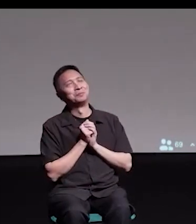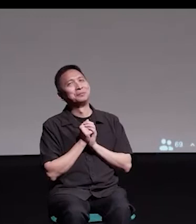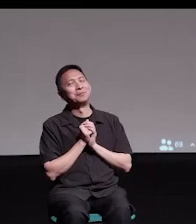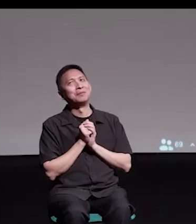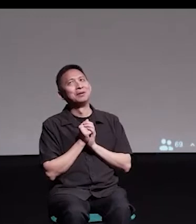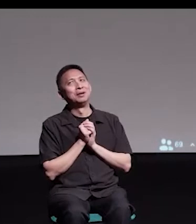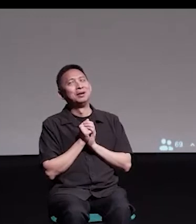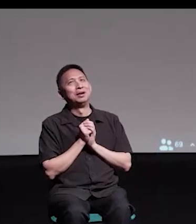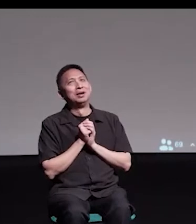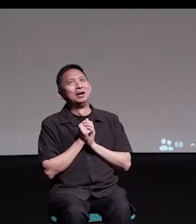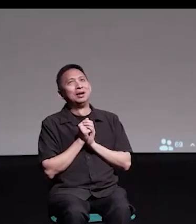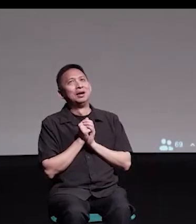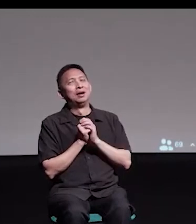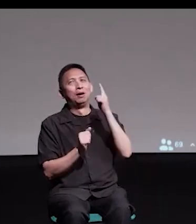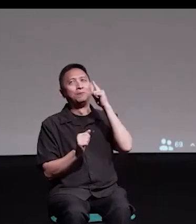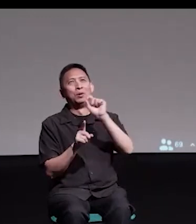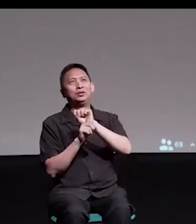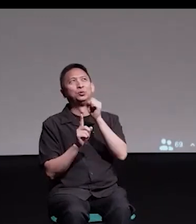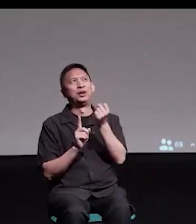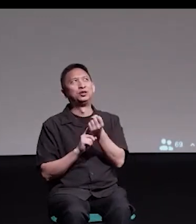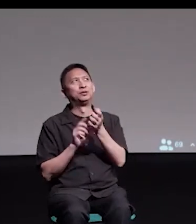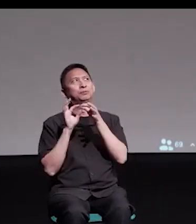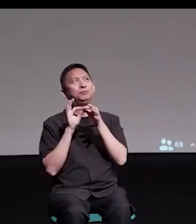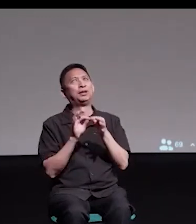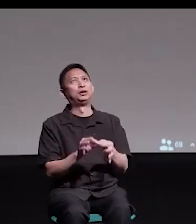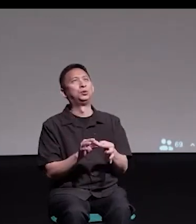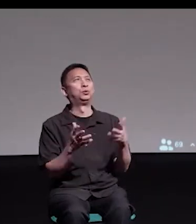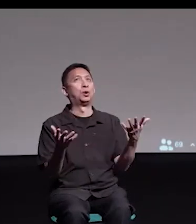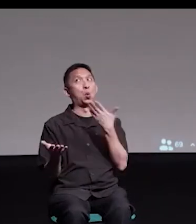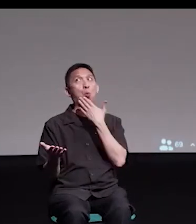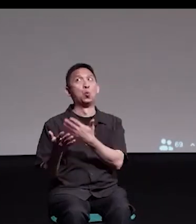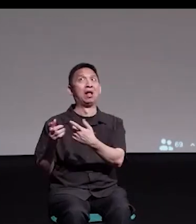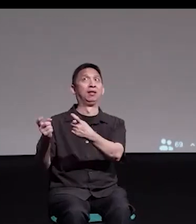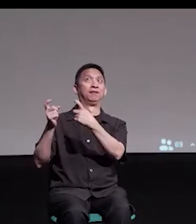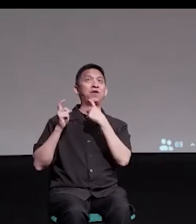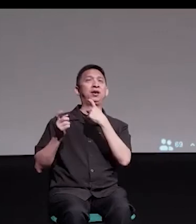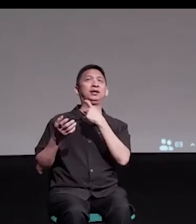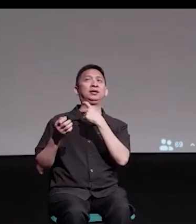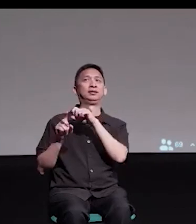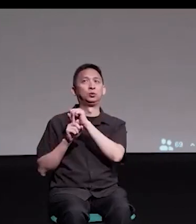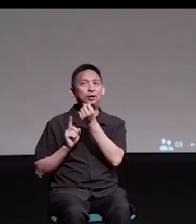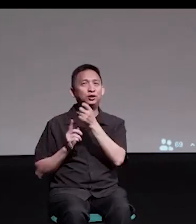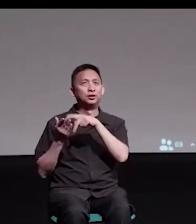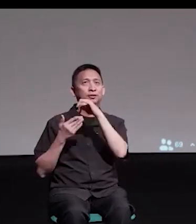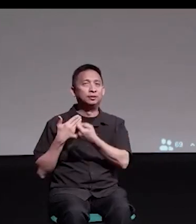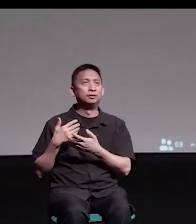the cases of let's say well-funded or more heavily